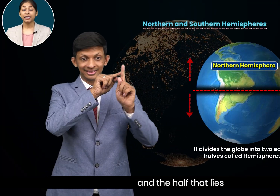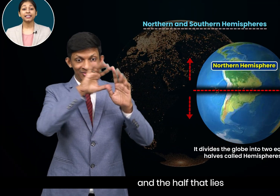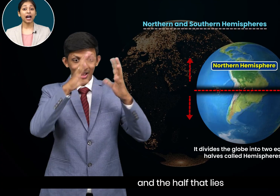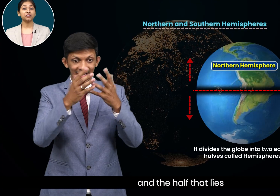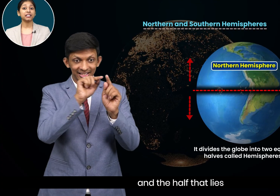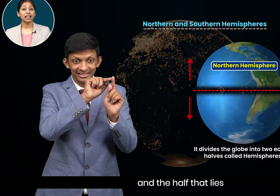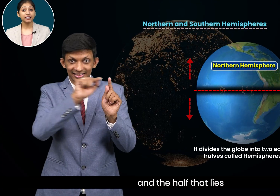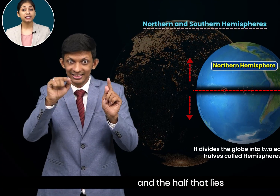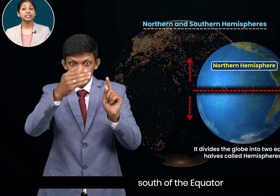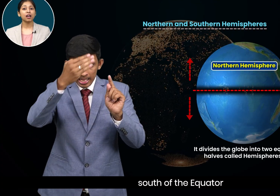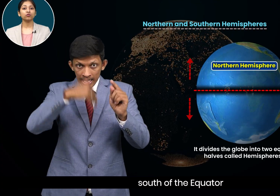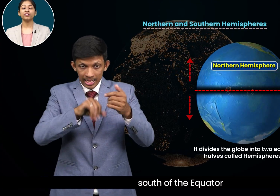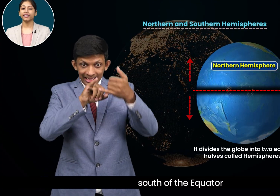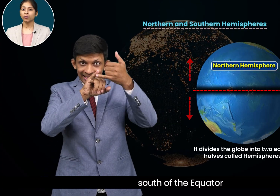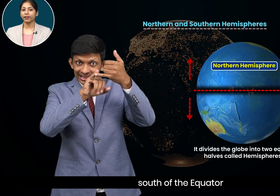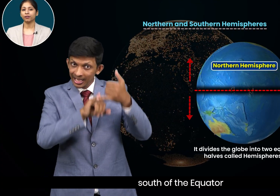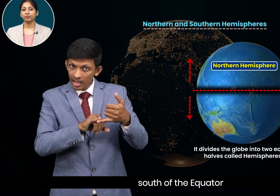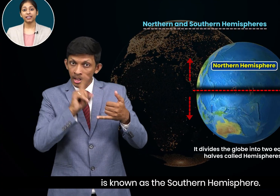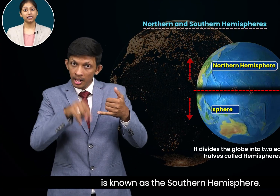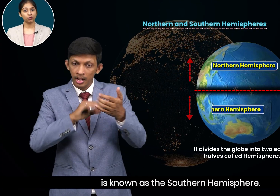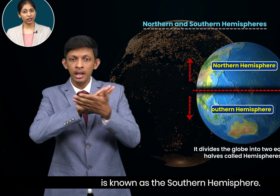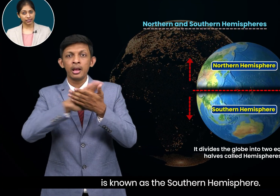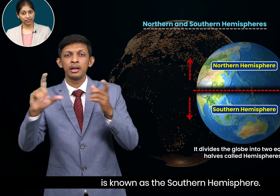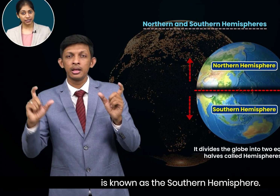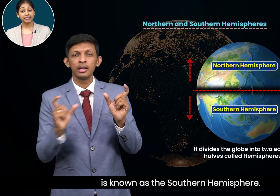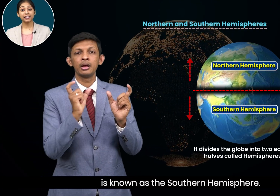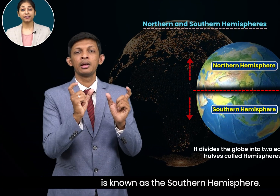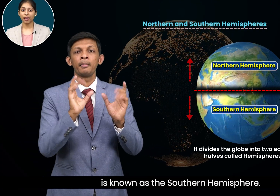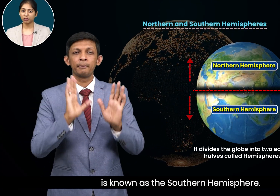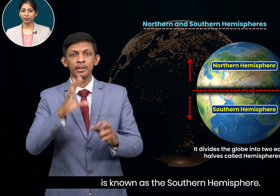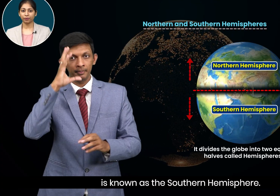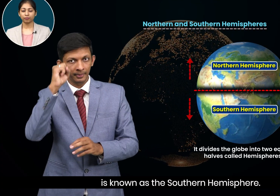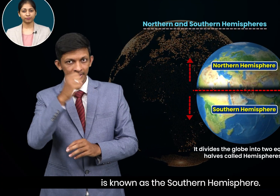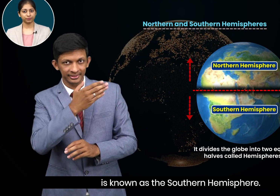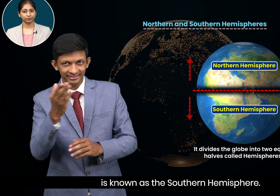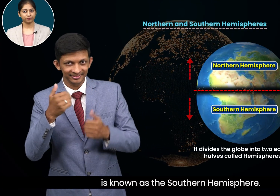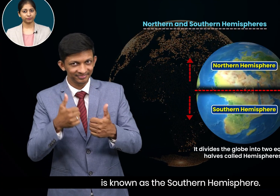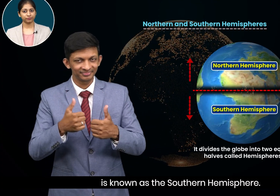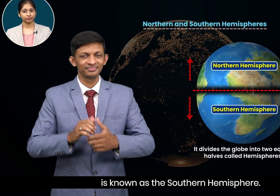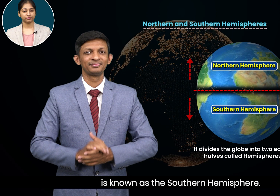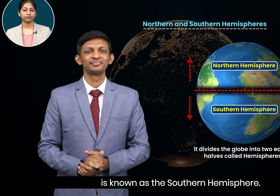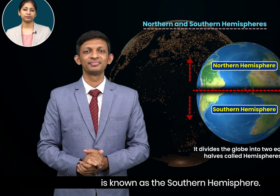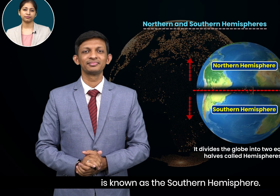and the half that lies south of the equator is known as the southern hemisphere.